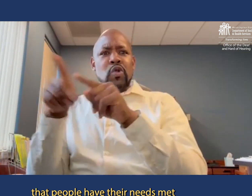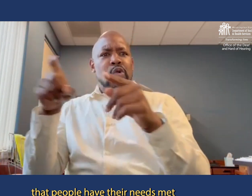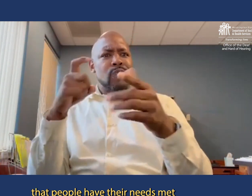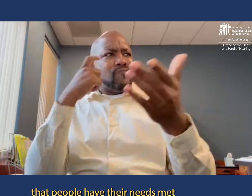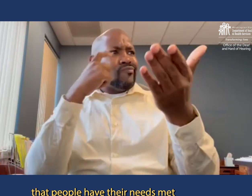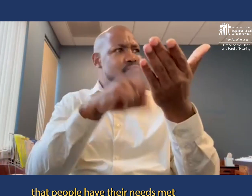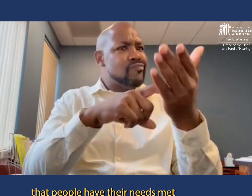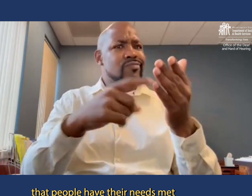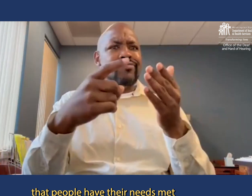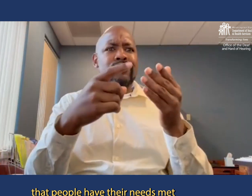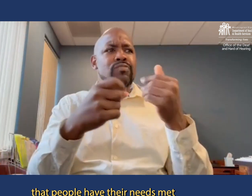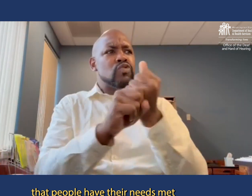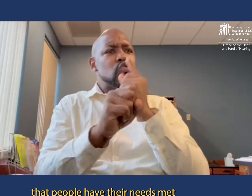Technology Program.